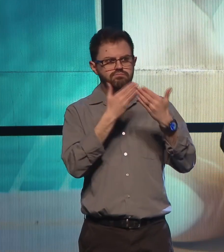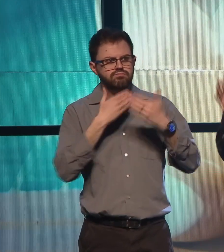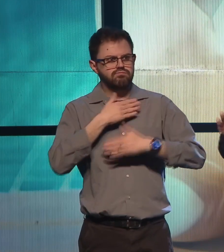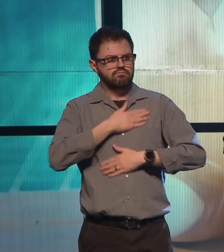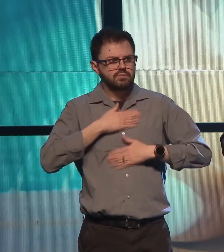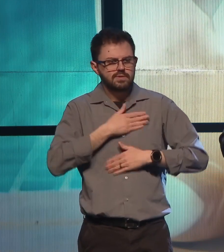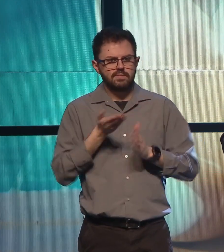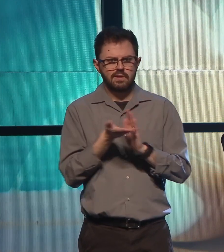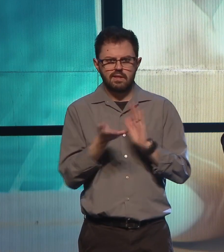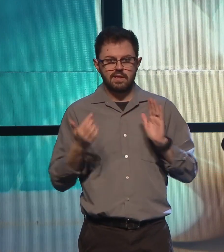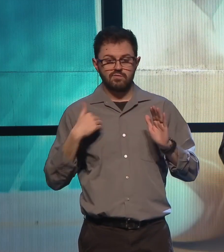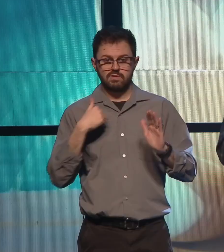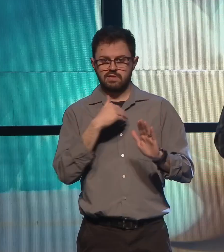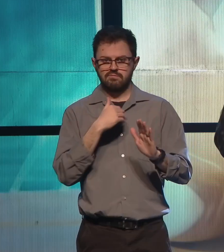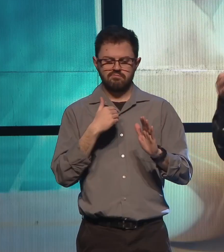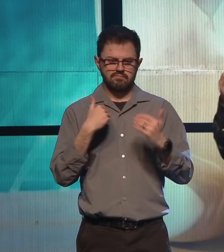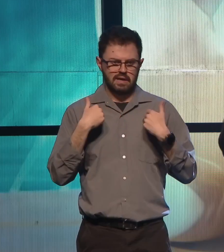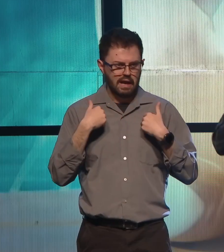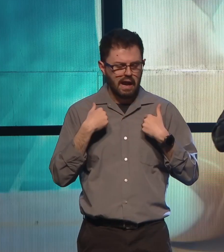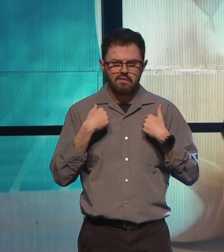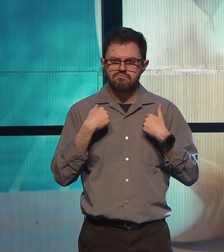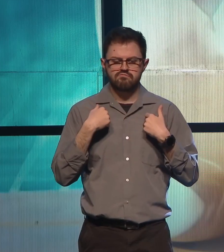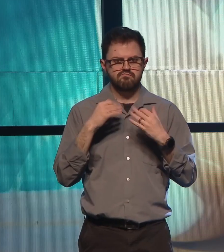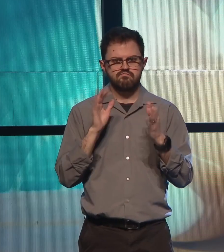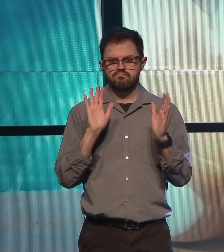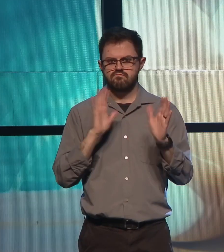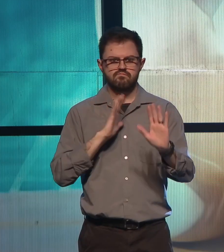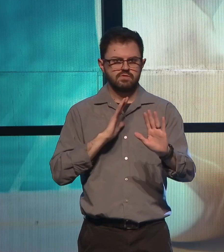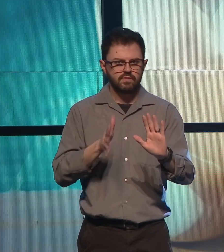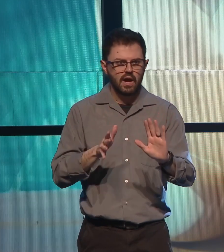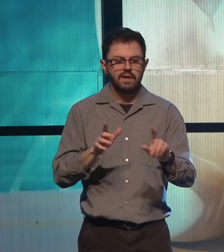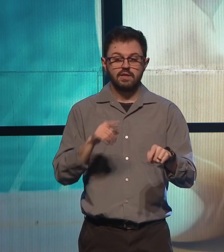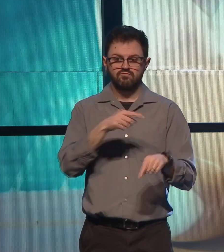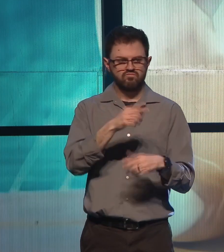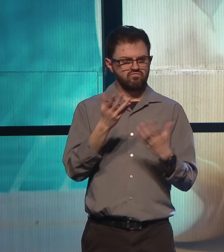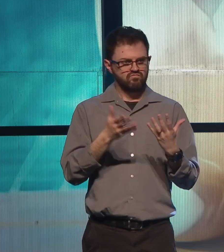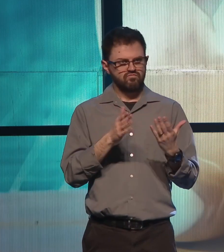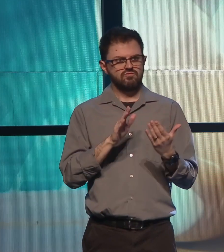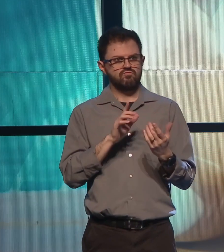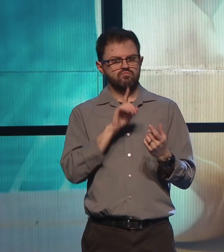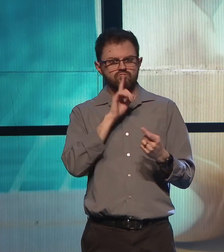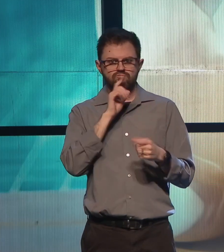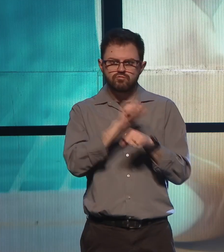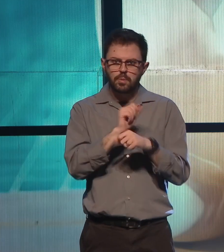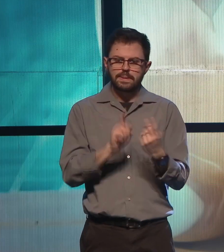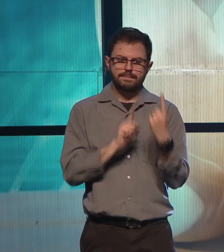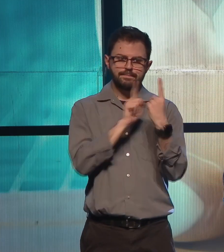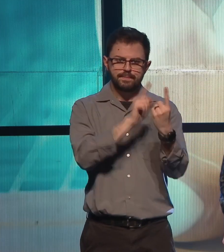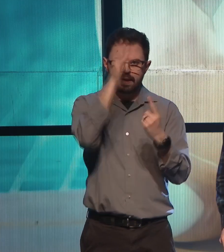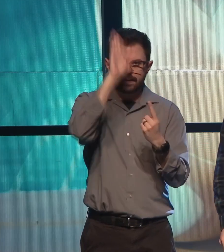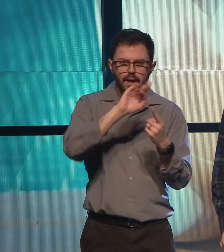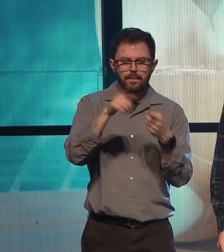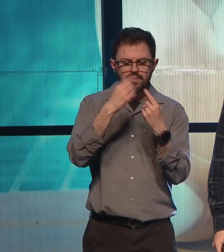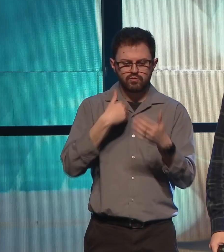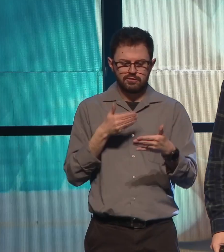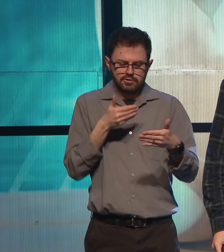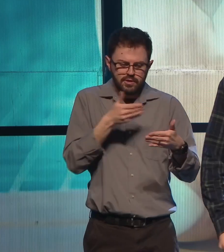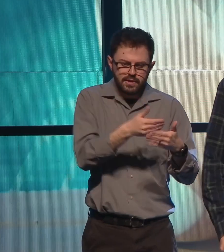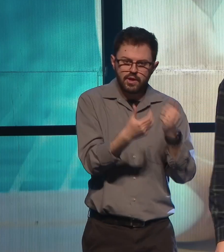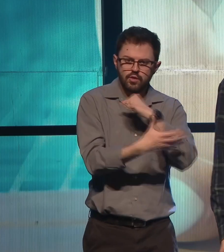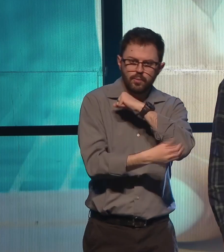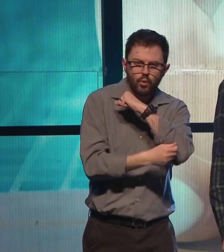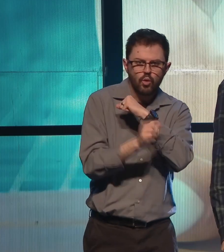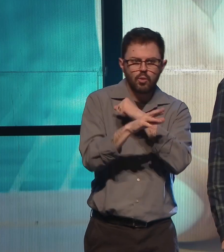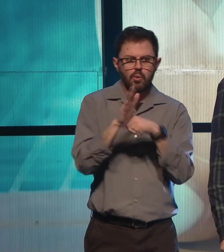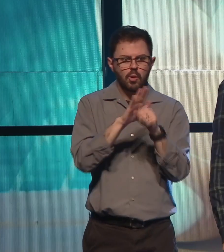is fine. You've encountered God because when you are near the poor, when you are near the marginalized, when you are near the oppressed, you are the closest you will ever